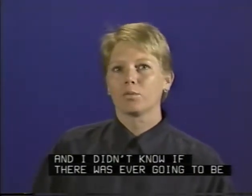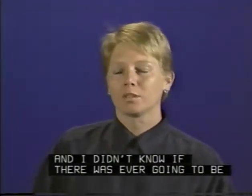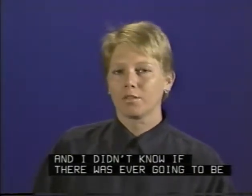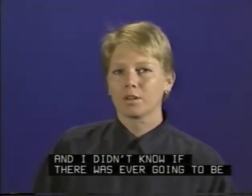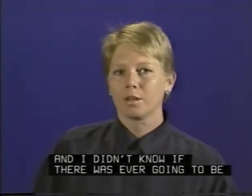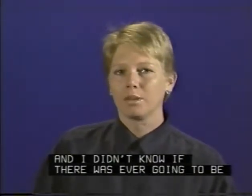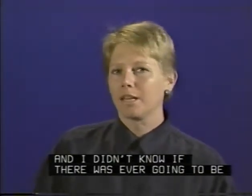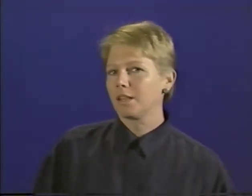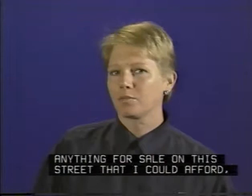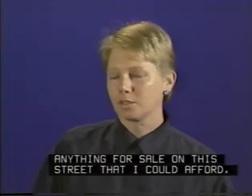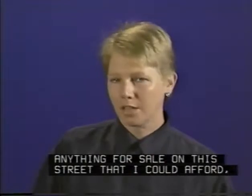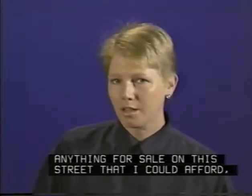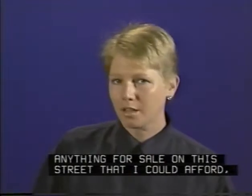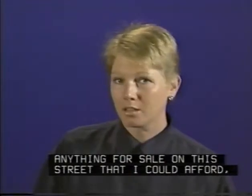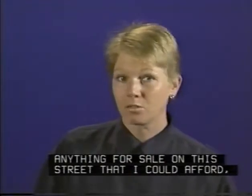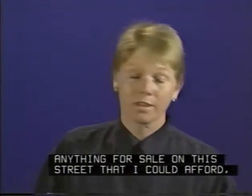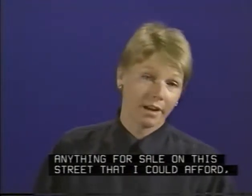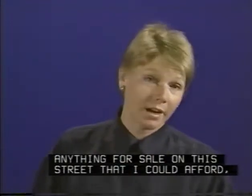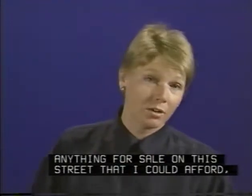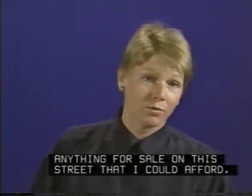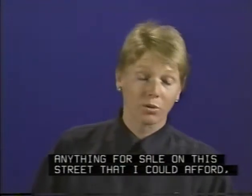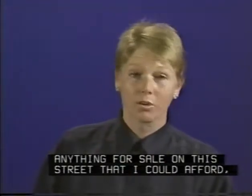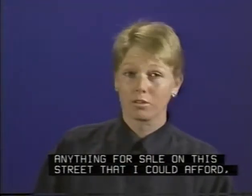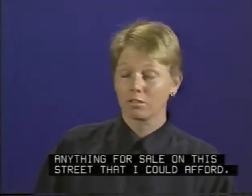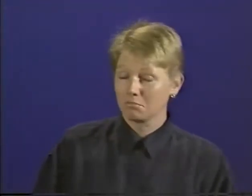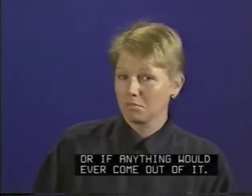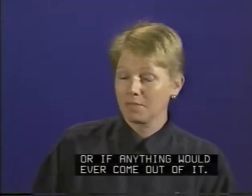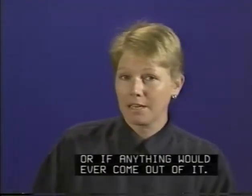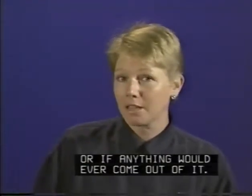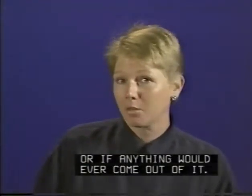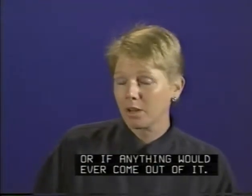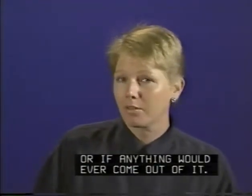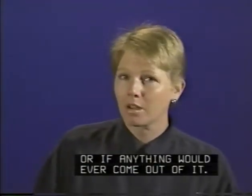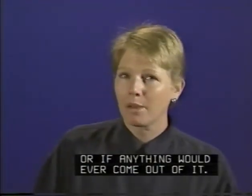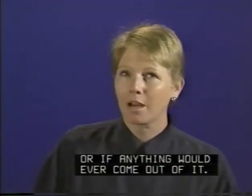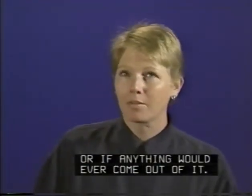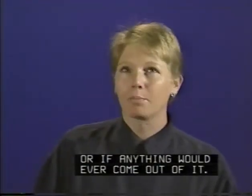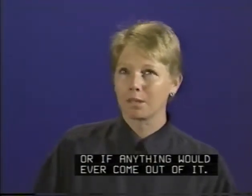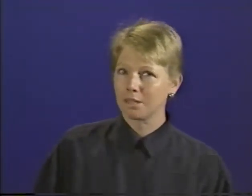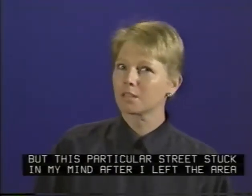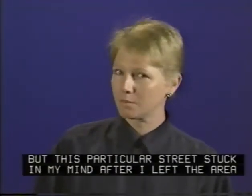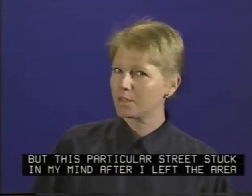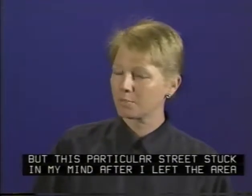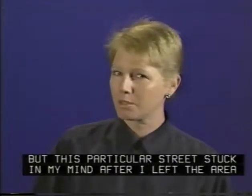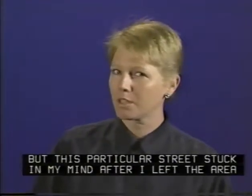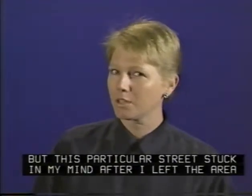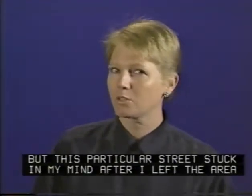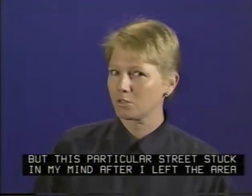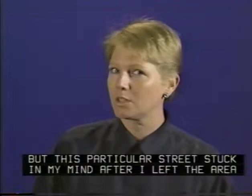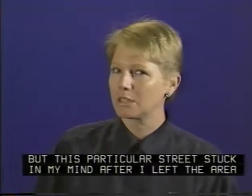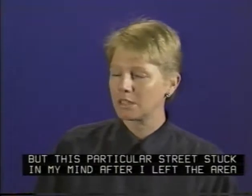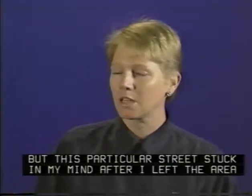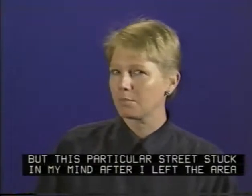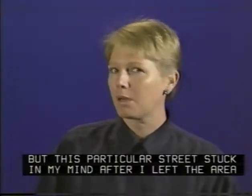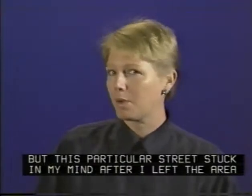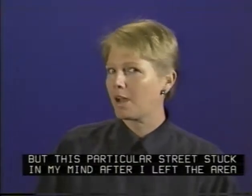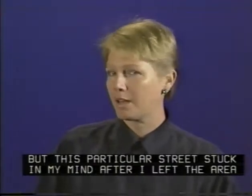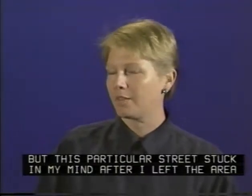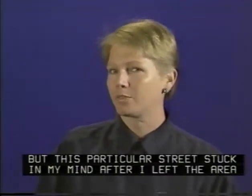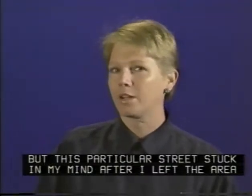was ever going to be anything for sale on the street that I could afford or if anything would ever come out of it. But this particular street stuck in my mind after I